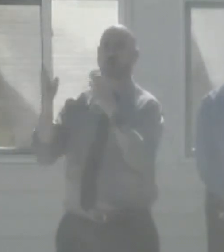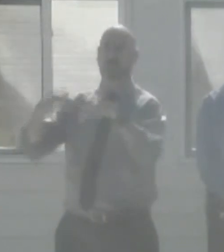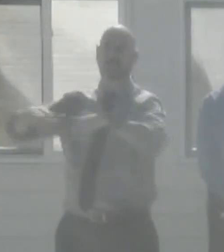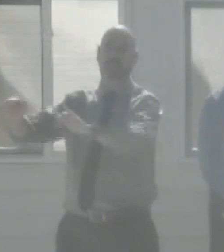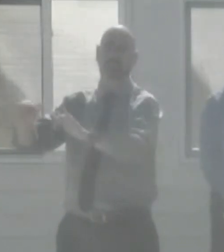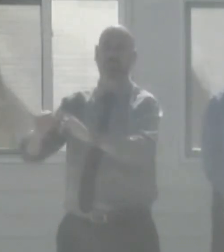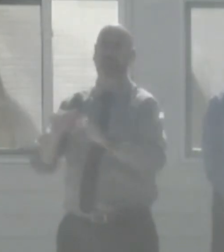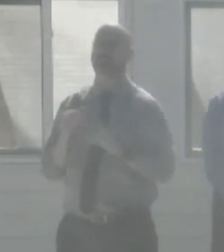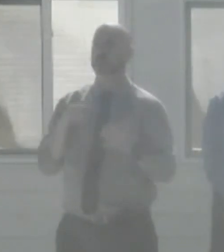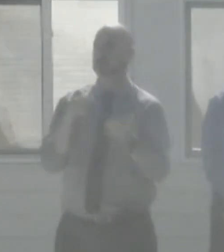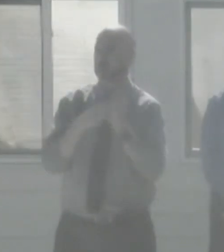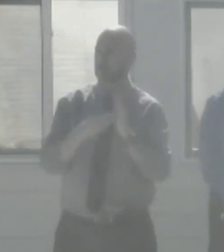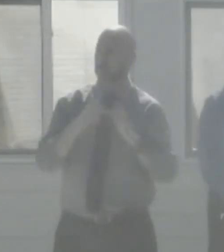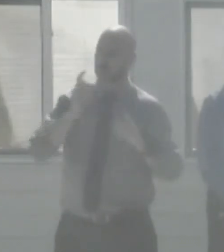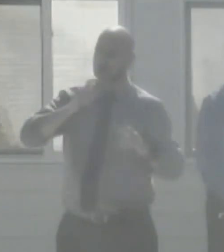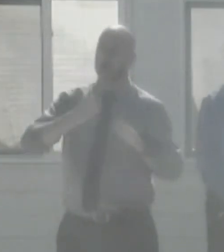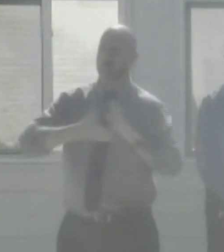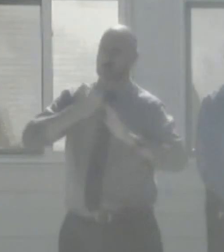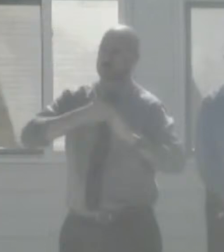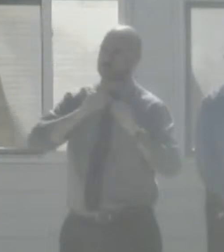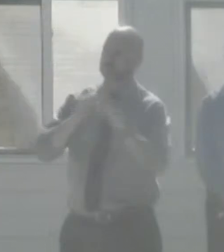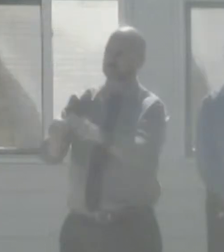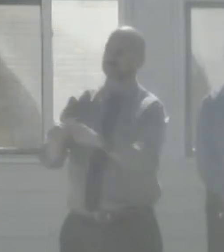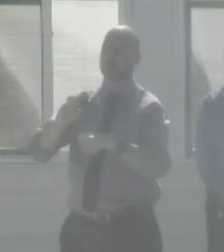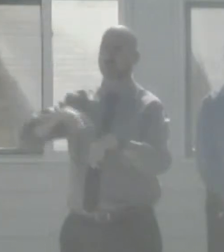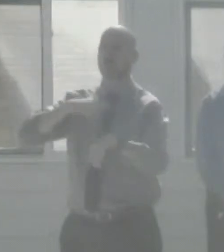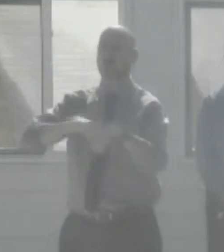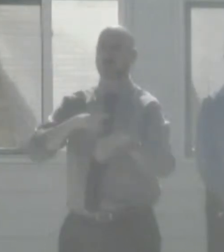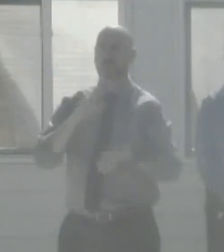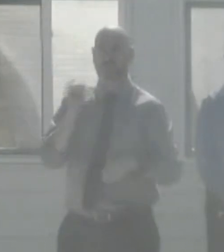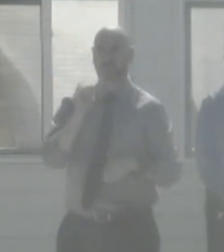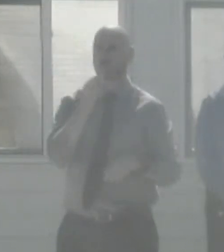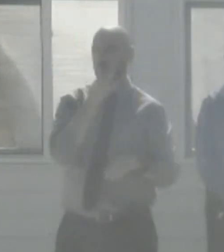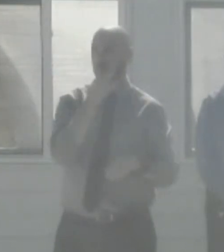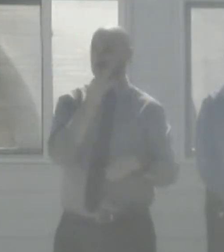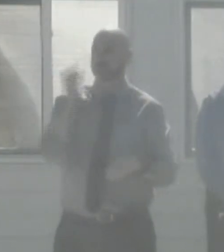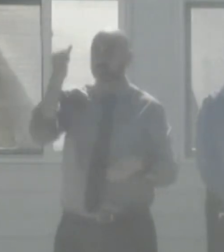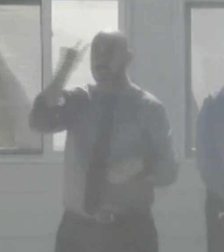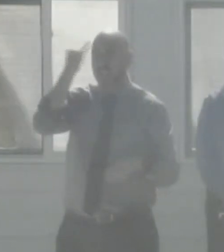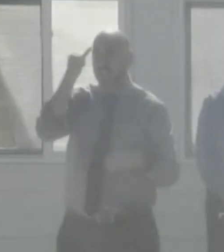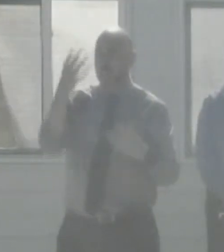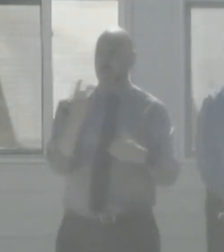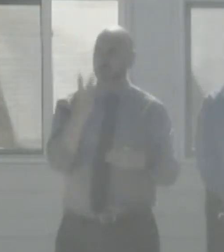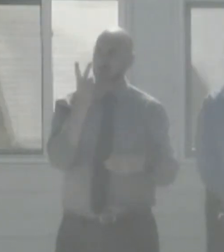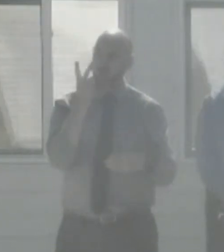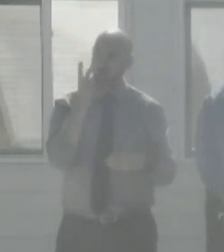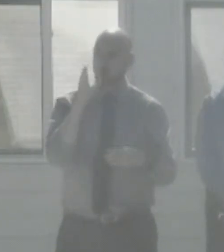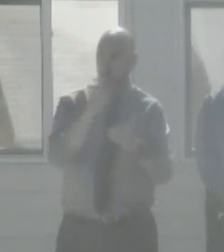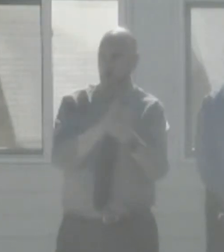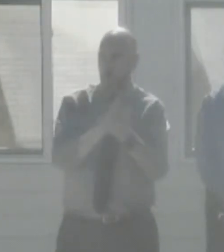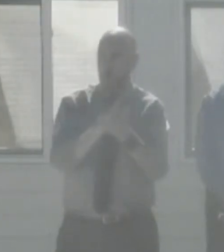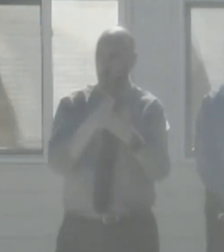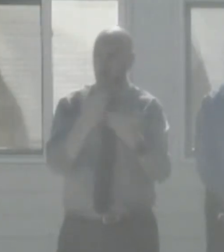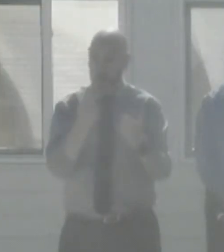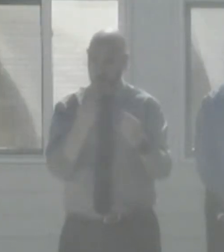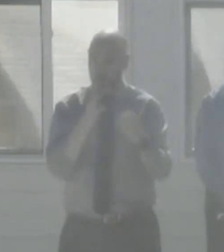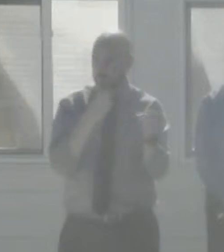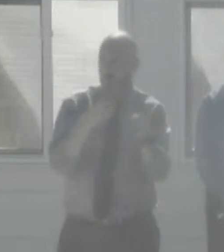resume operations very quickly. If you want to look to see what your school district's plans are, you can go to